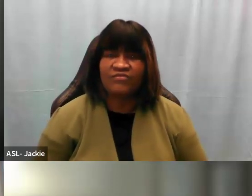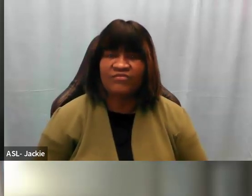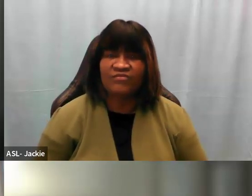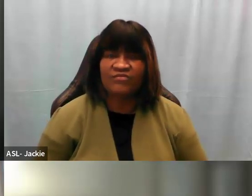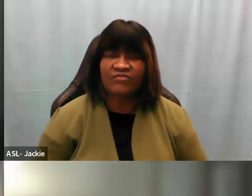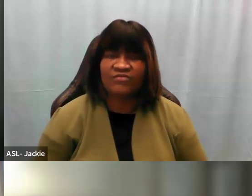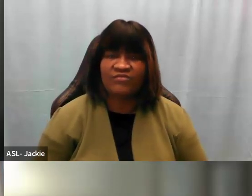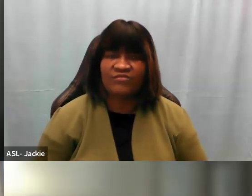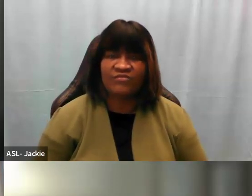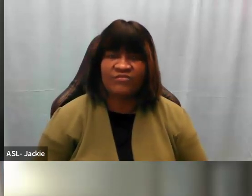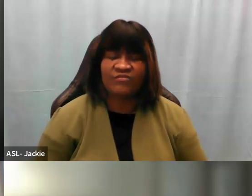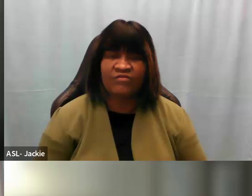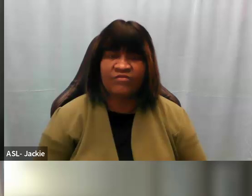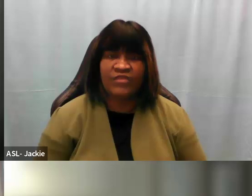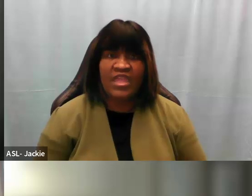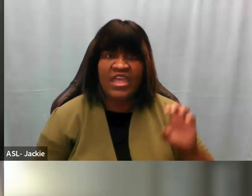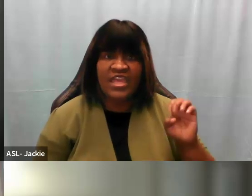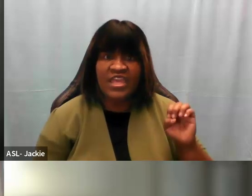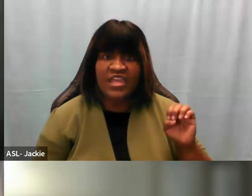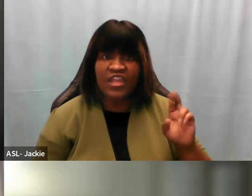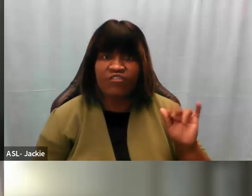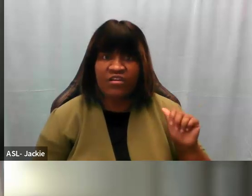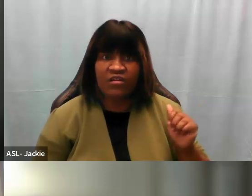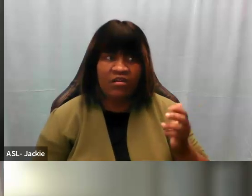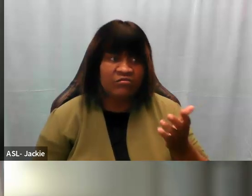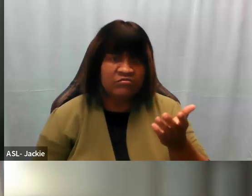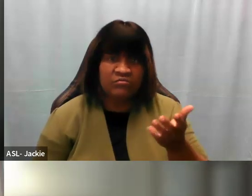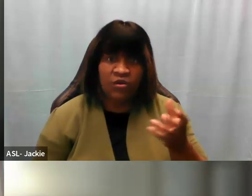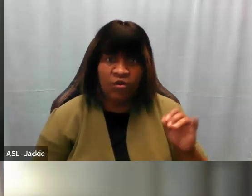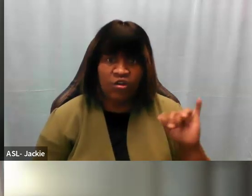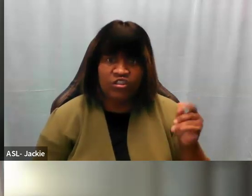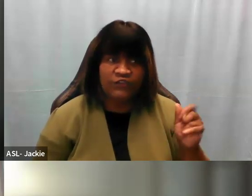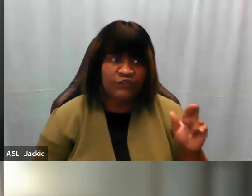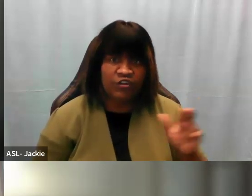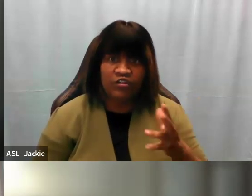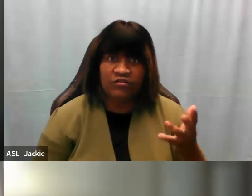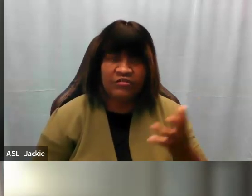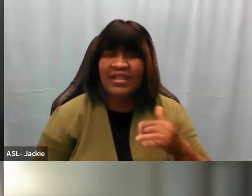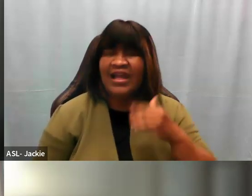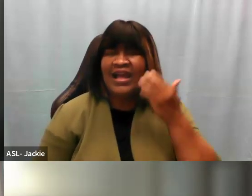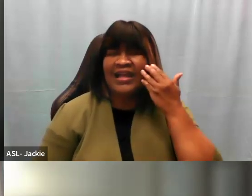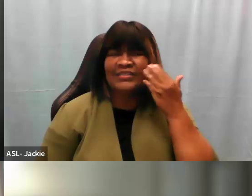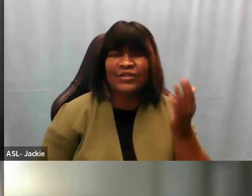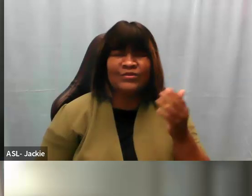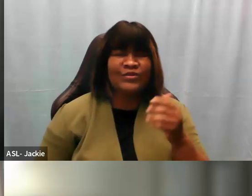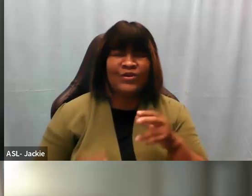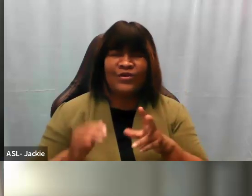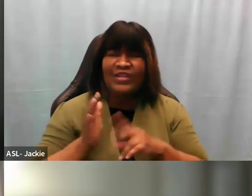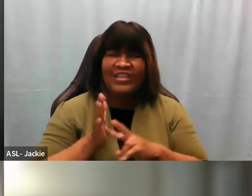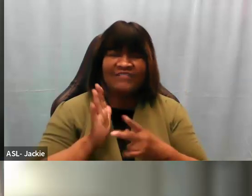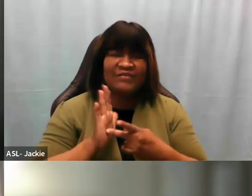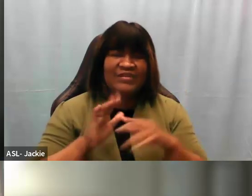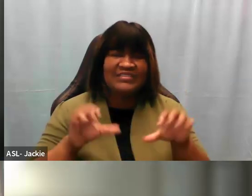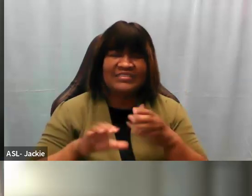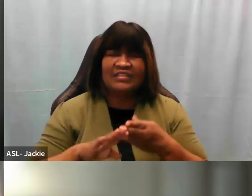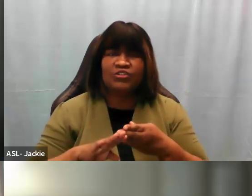Guessing you'd like me to answer that one, John? Yeah, I think. Yeah, I don't know if I would see it as something that needs to be done